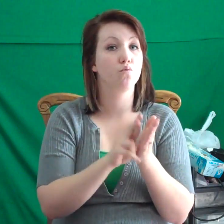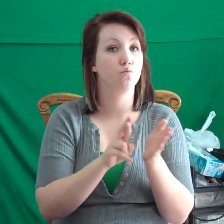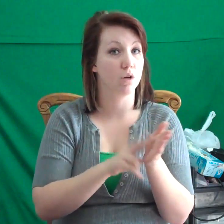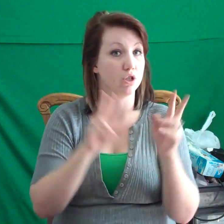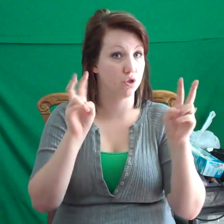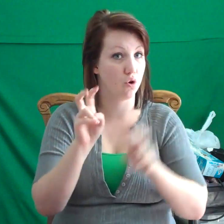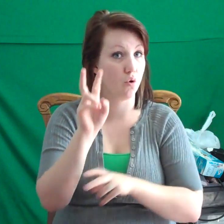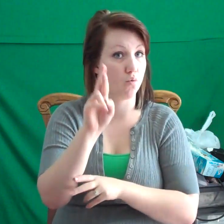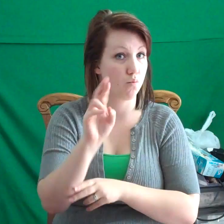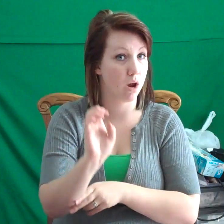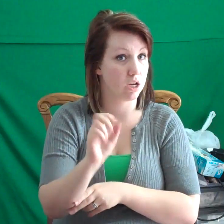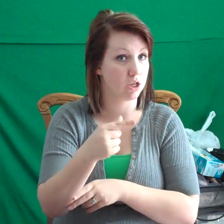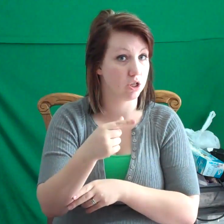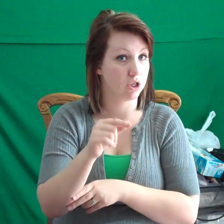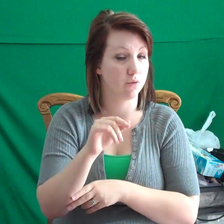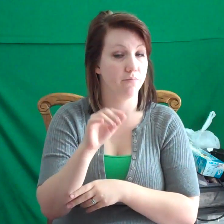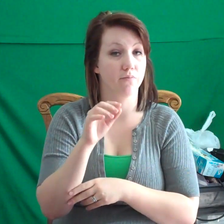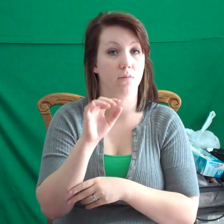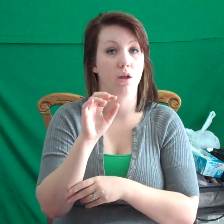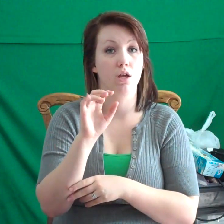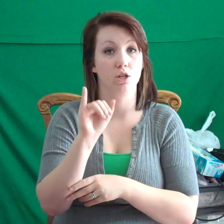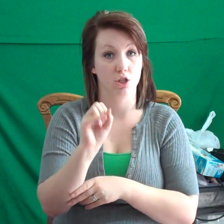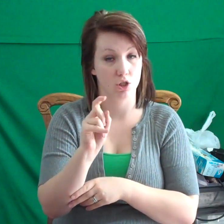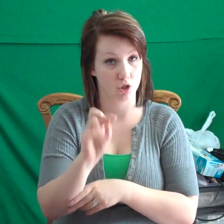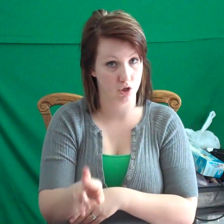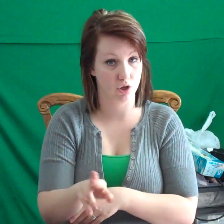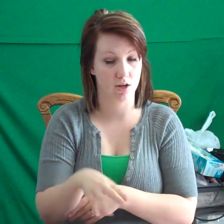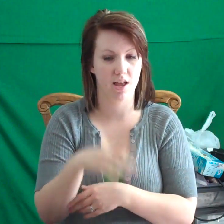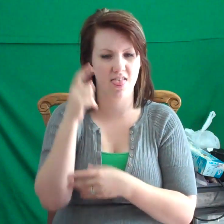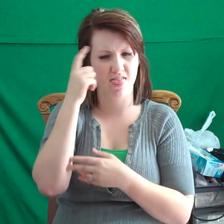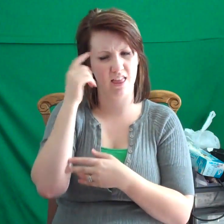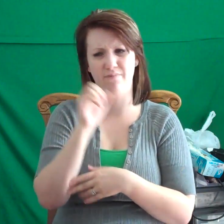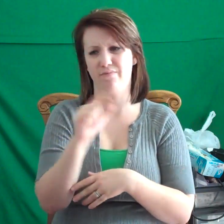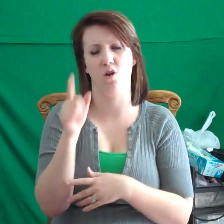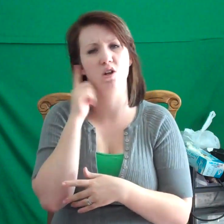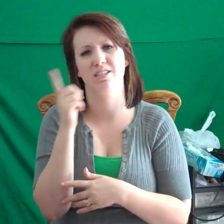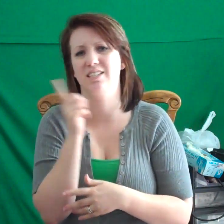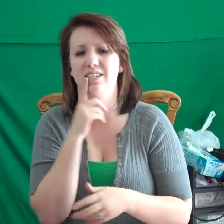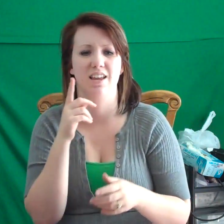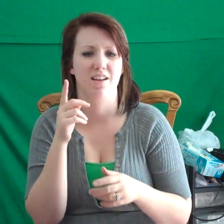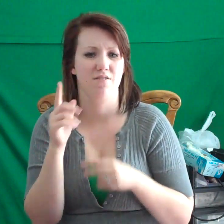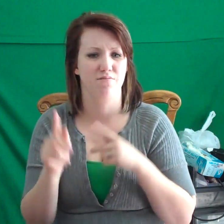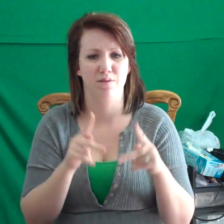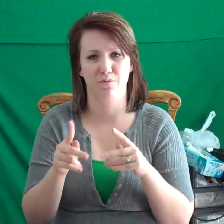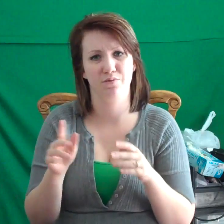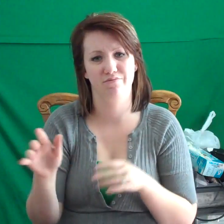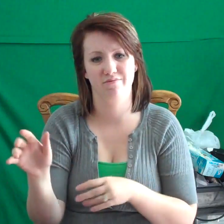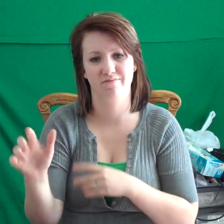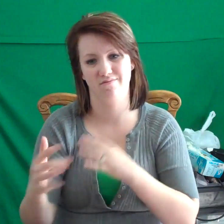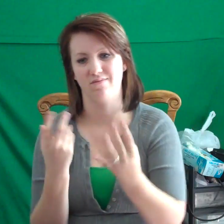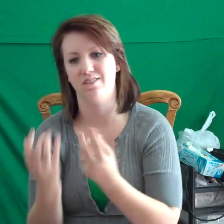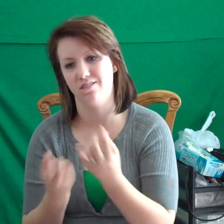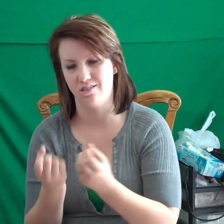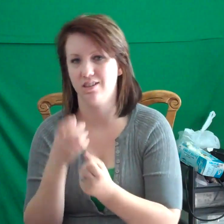misunderstand and they think that all deaf people sign in the same register, and they don't. So you need to be able to recognize that and understand it and